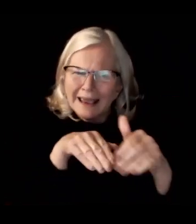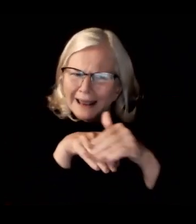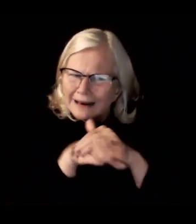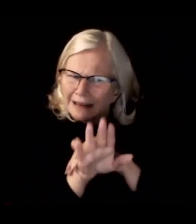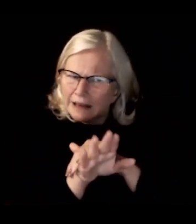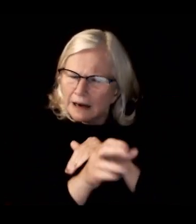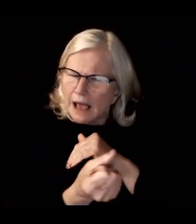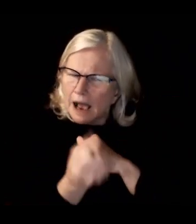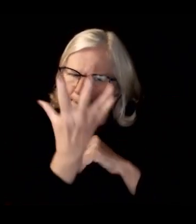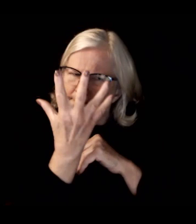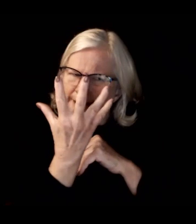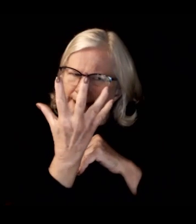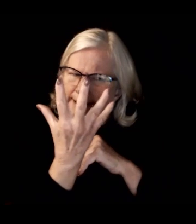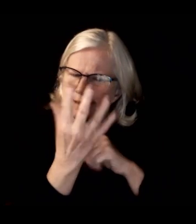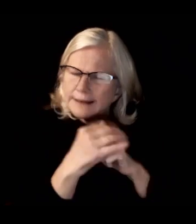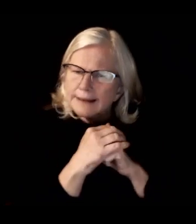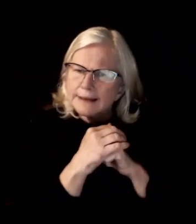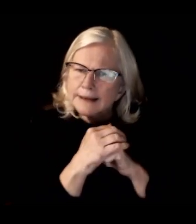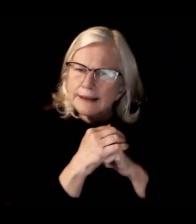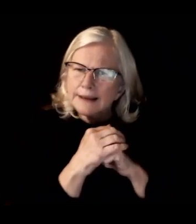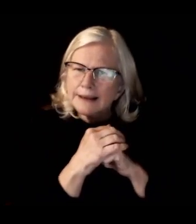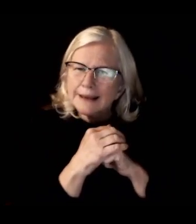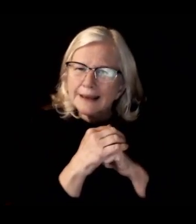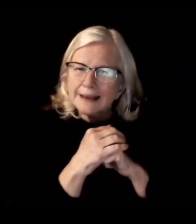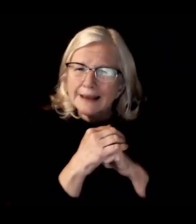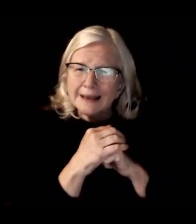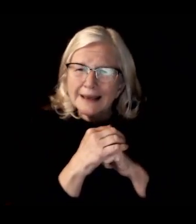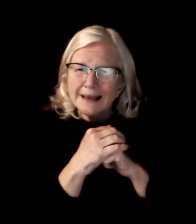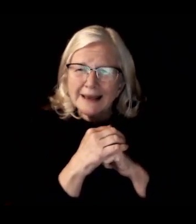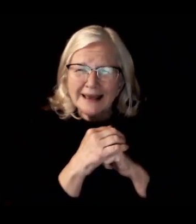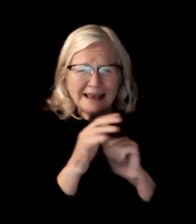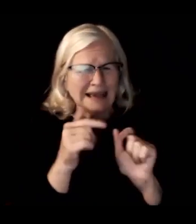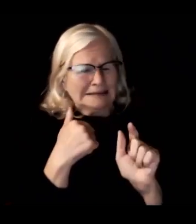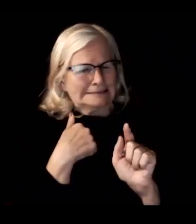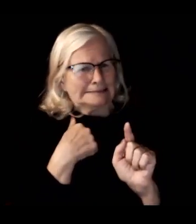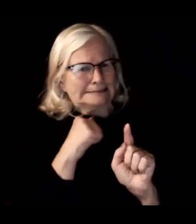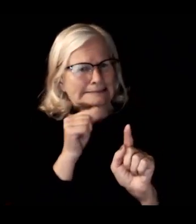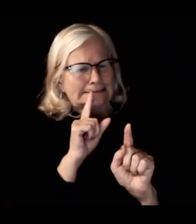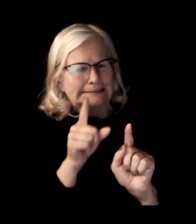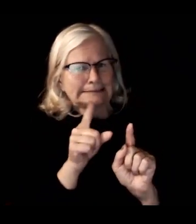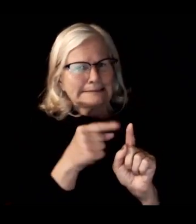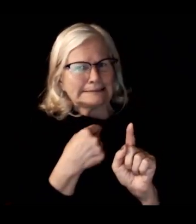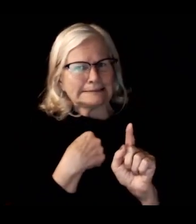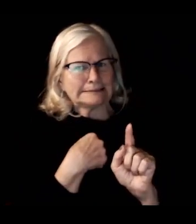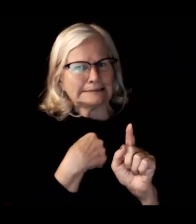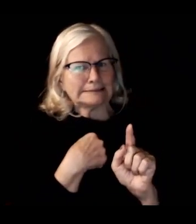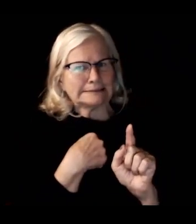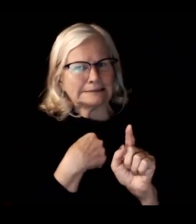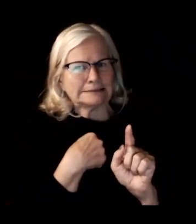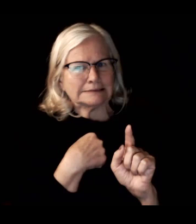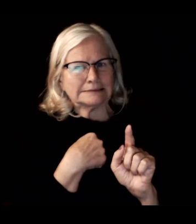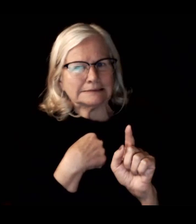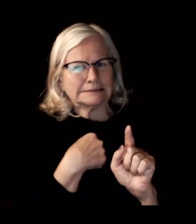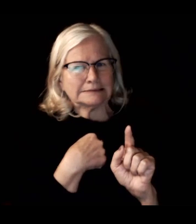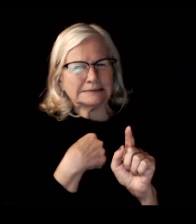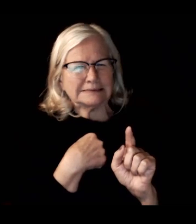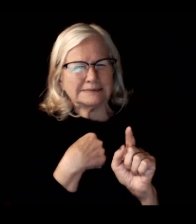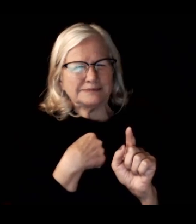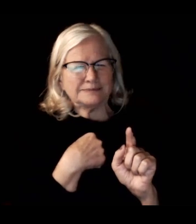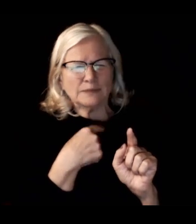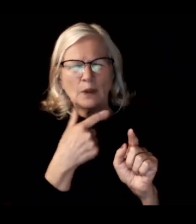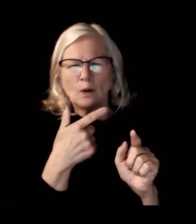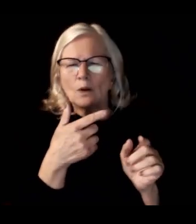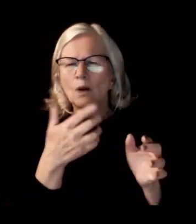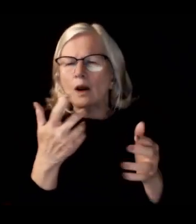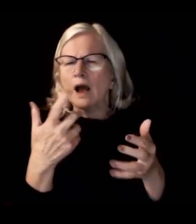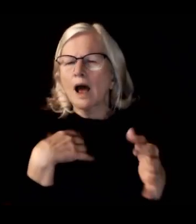And Lindsay, I don't know if we have that exact information, but if you want to kind of reiterate what we do know. Sure. So we don't